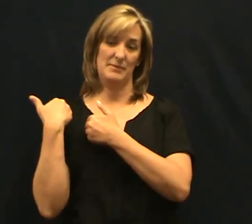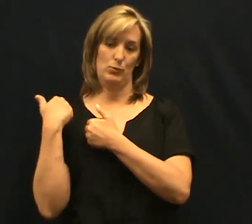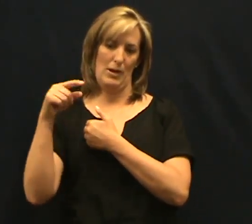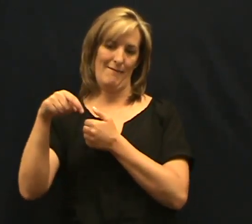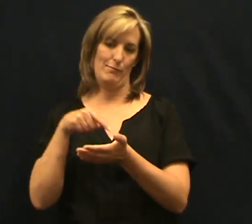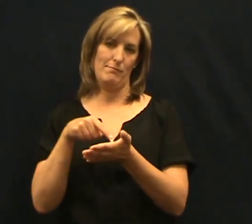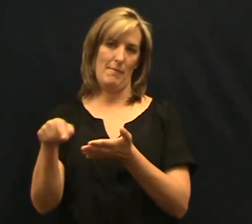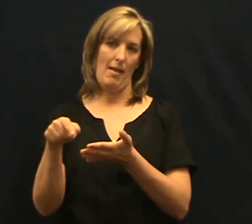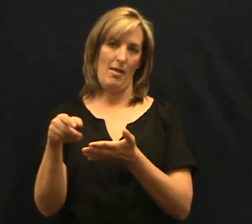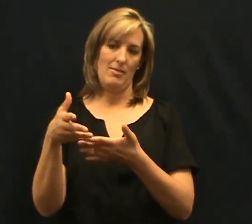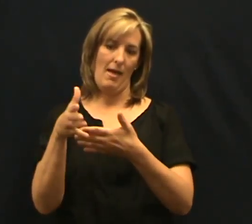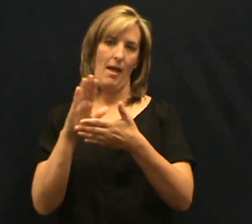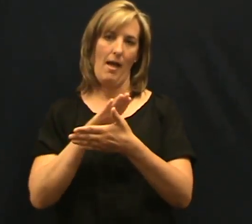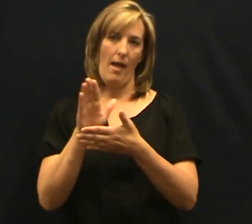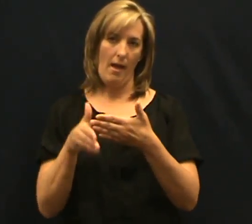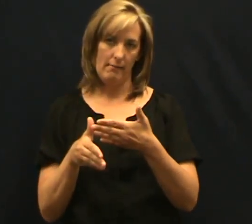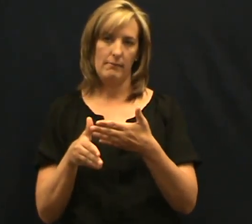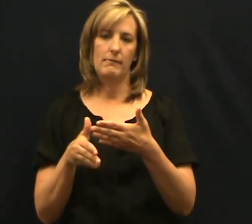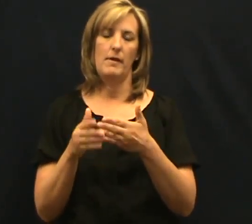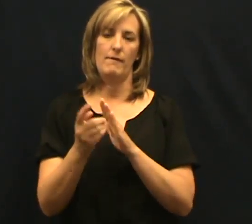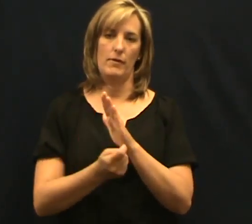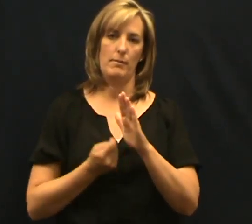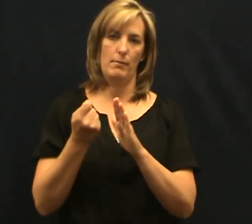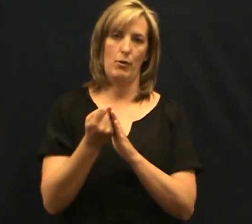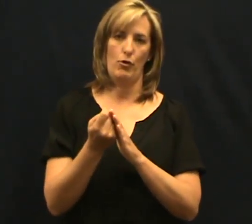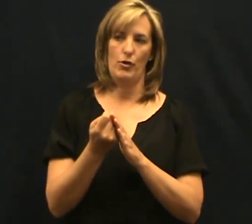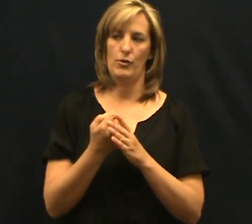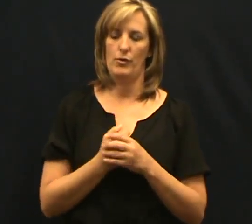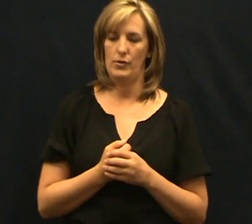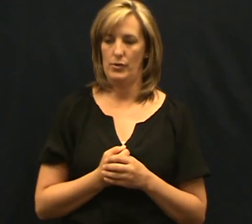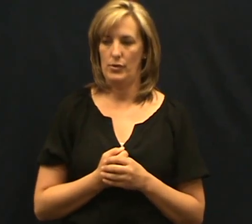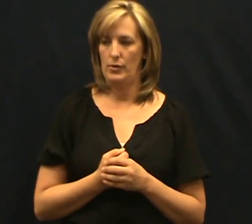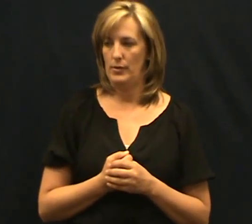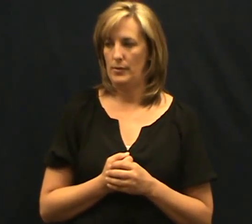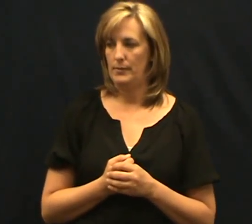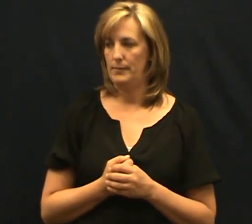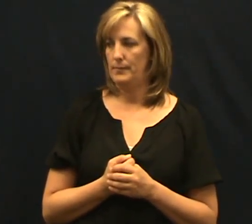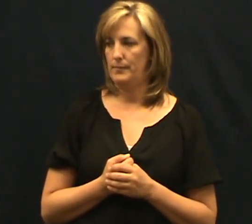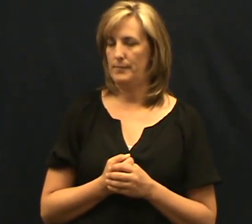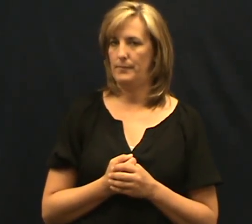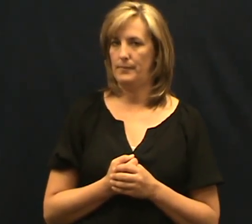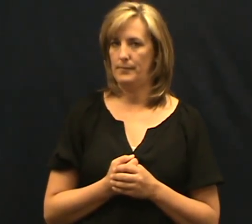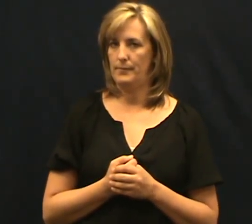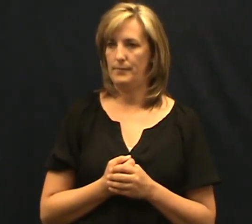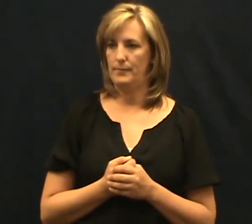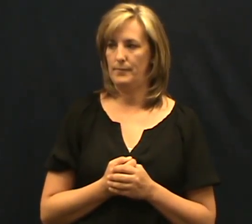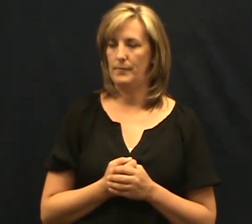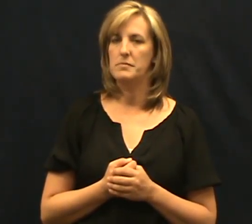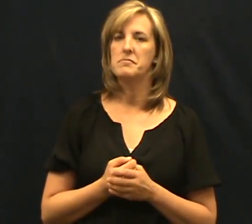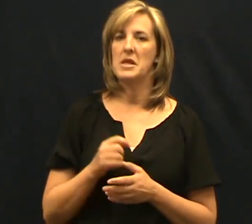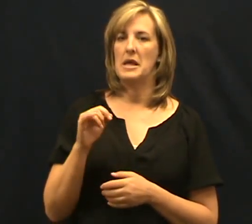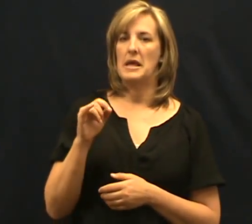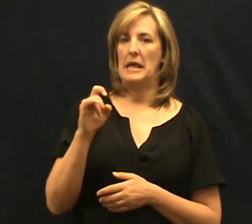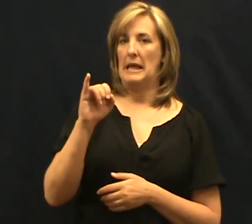period if we were to stop everything and hold up our tab. Income taxes payable is